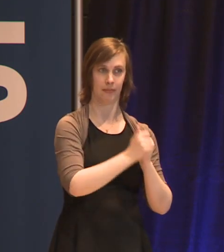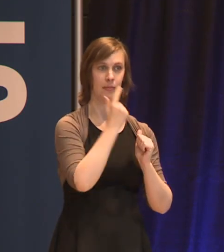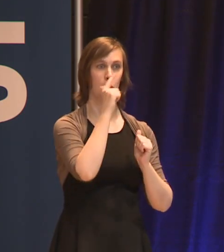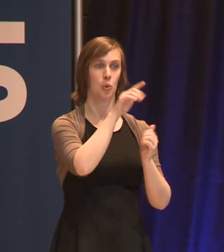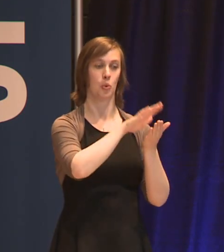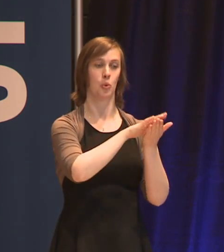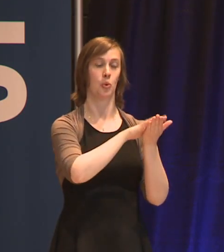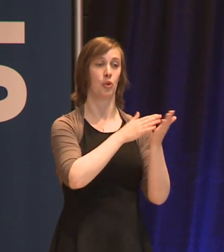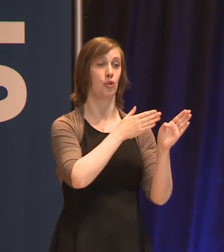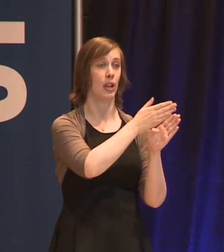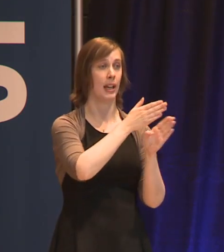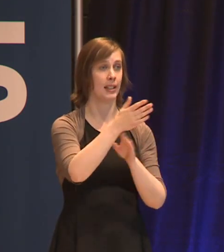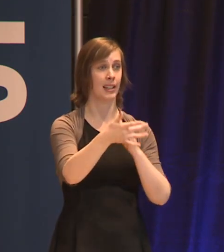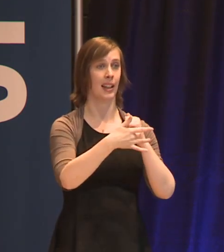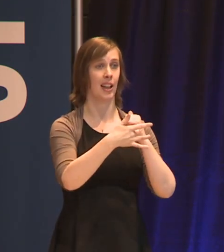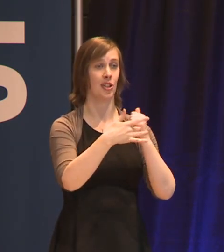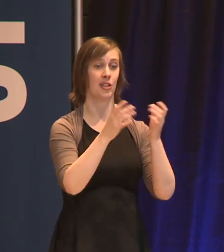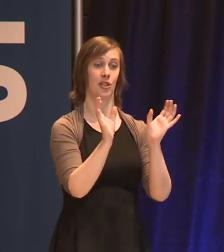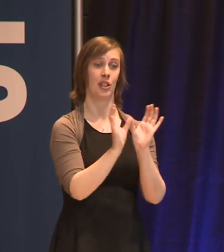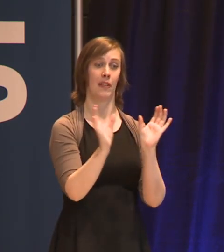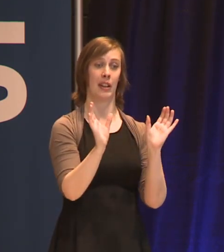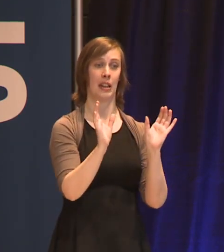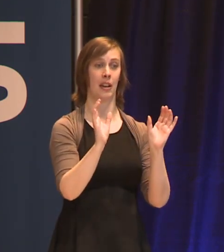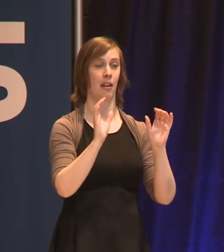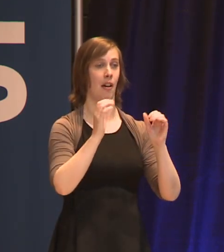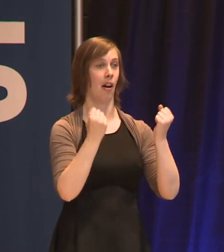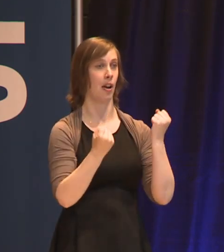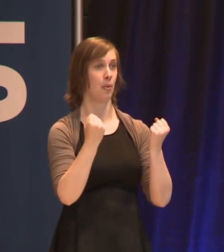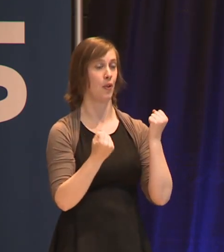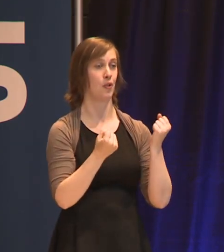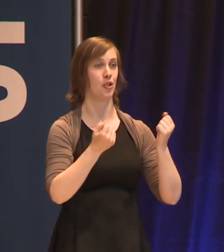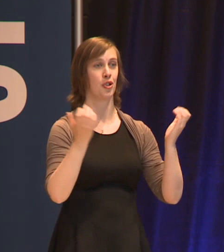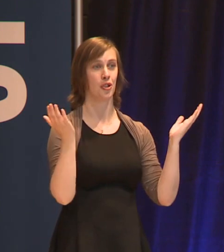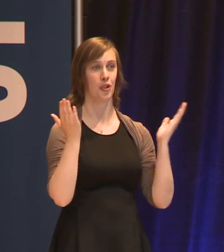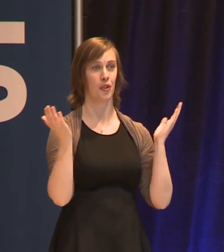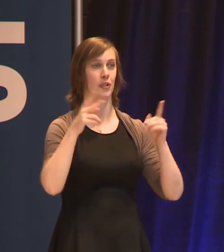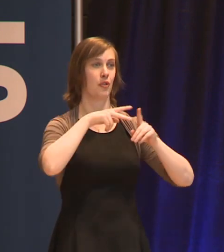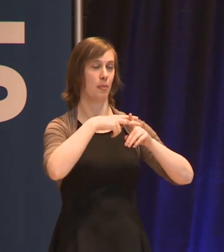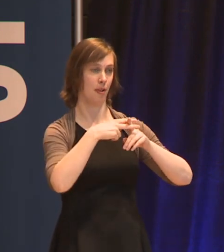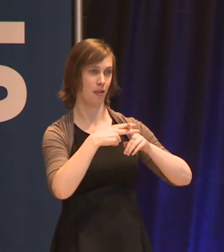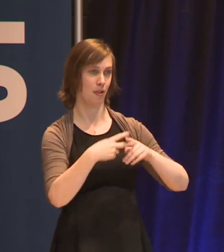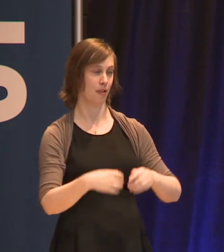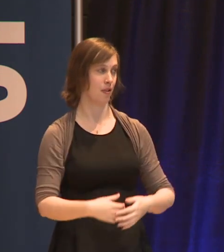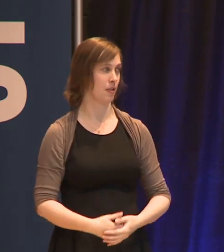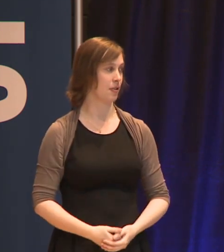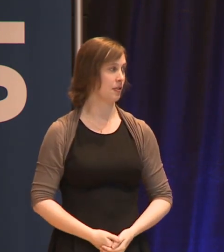Technology for their certificate in automotive service and repair.